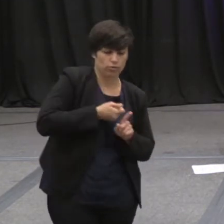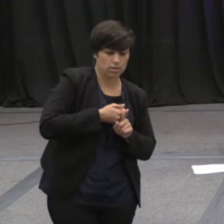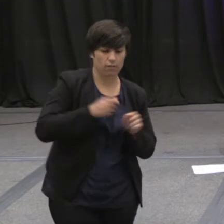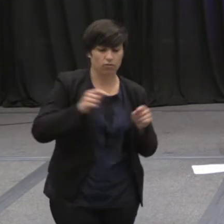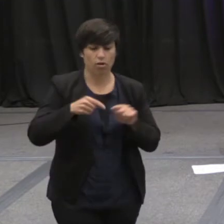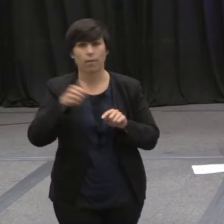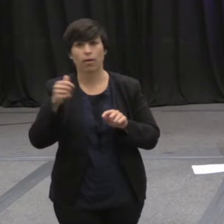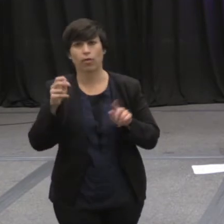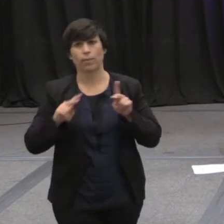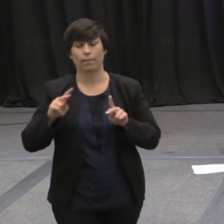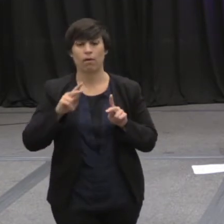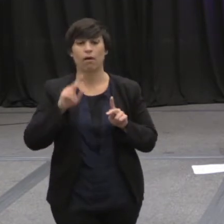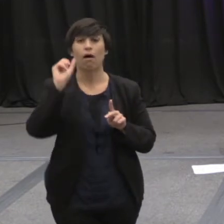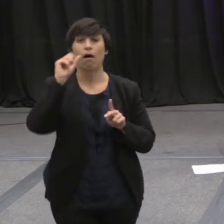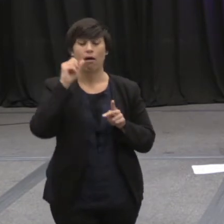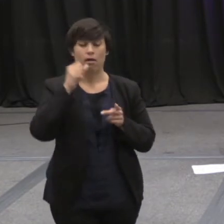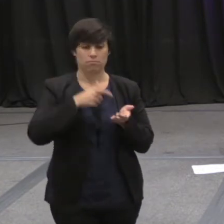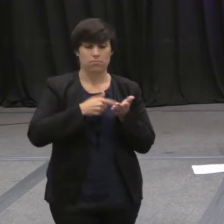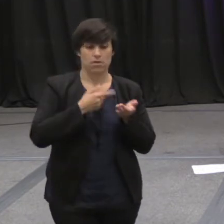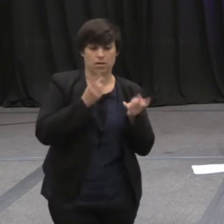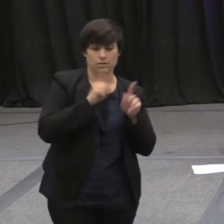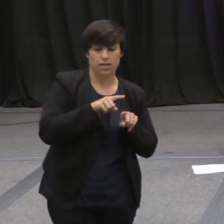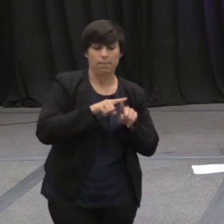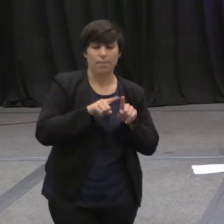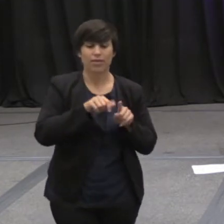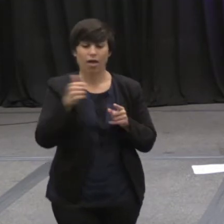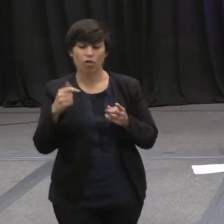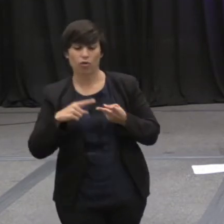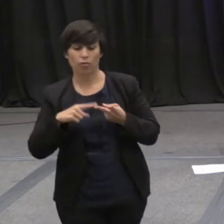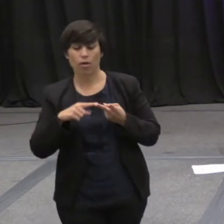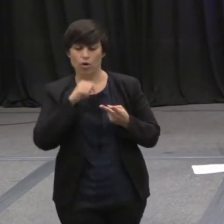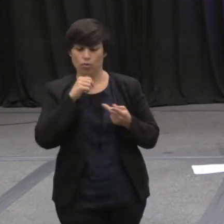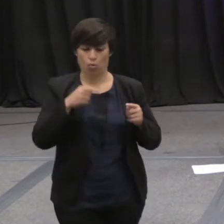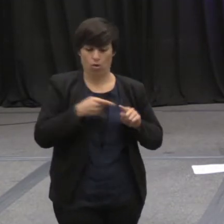there's the consent piece, but there's also the don't harm self or others piece. So